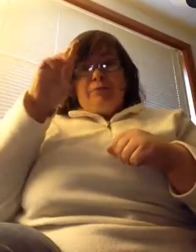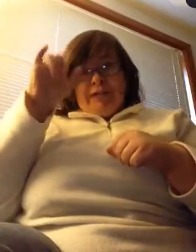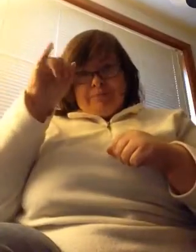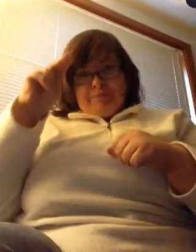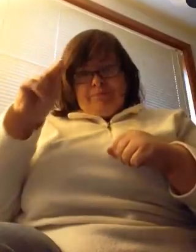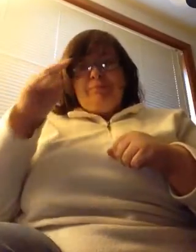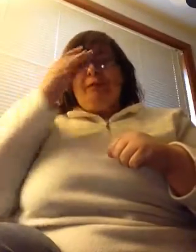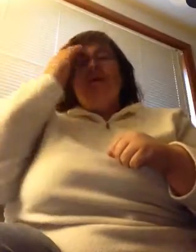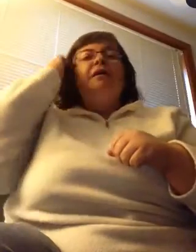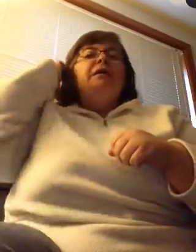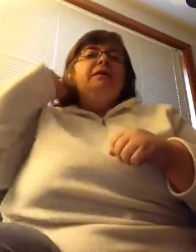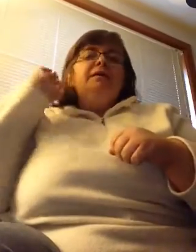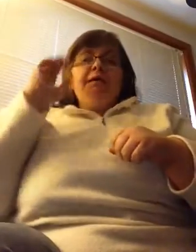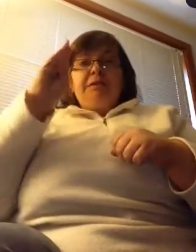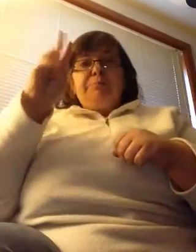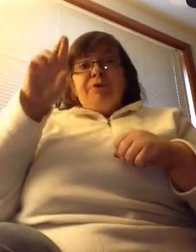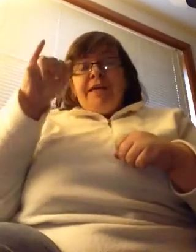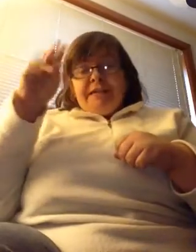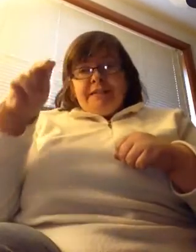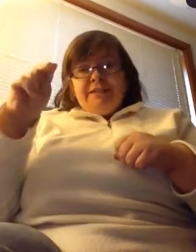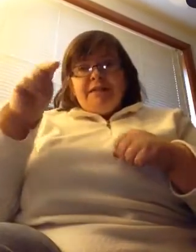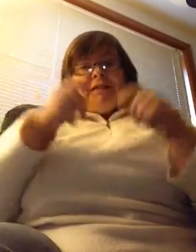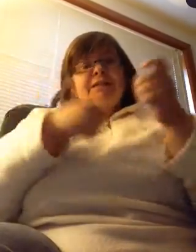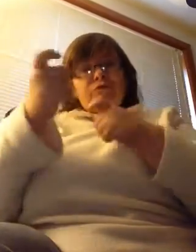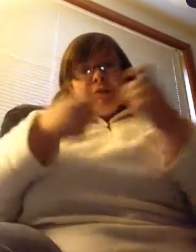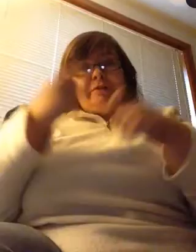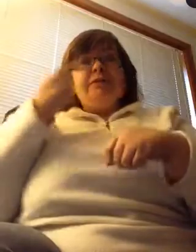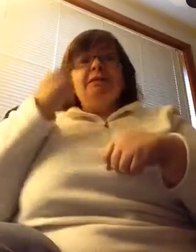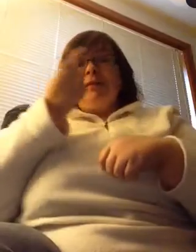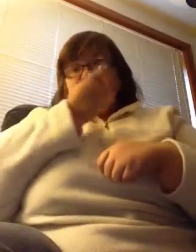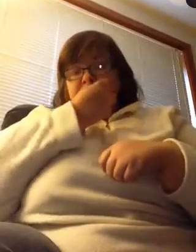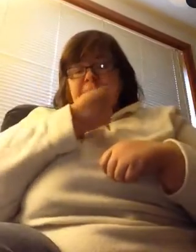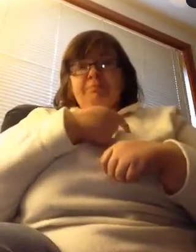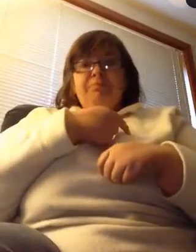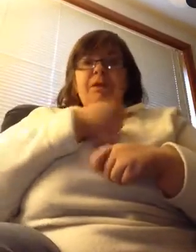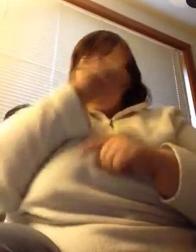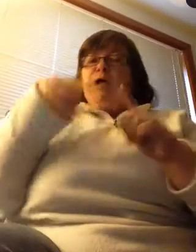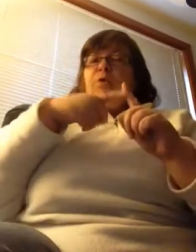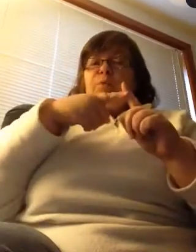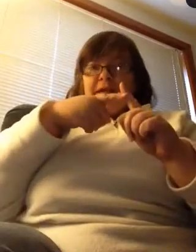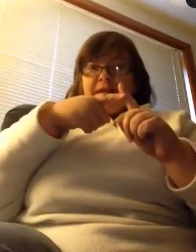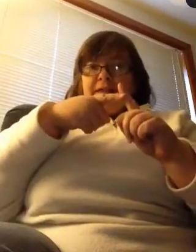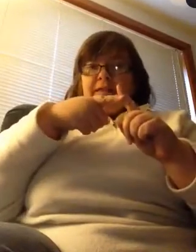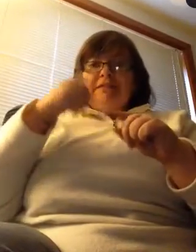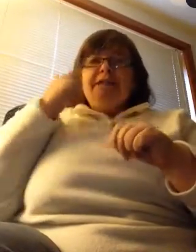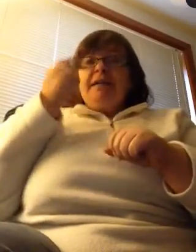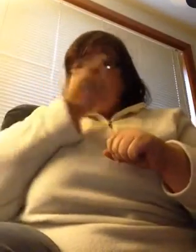brain. And the brain controls the eyes. When the